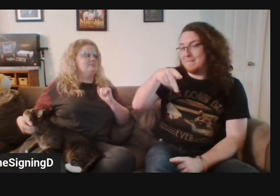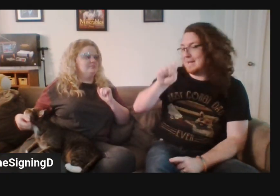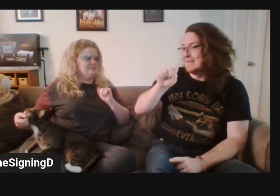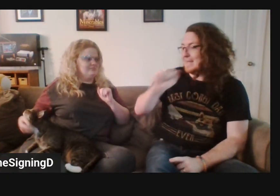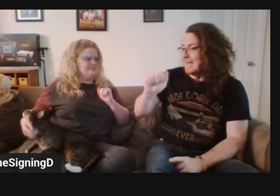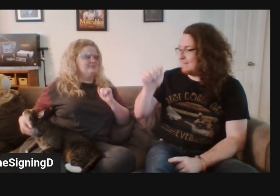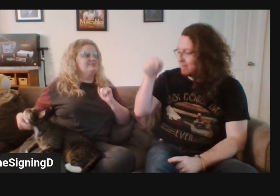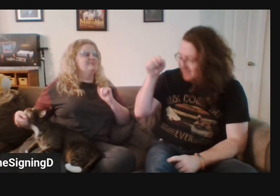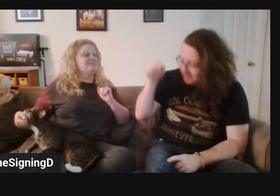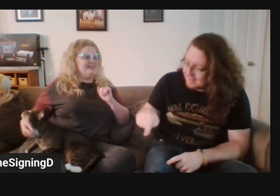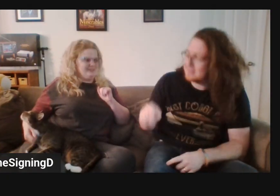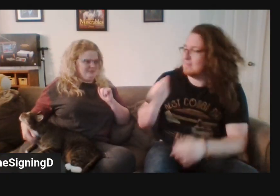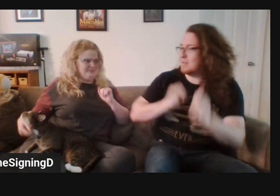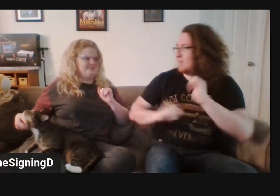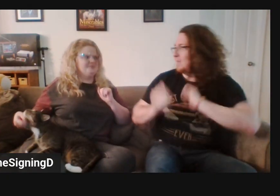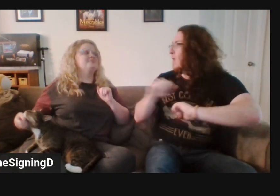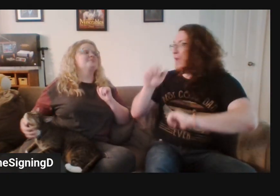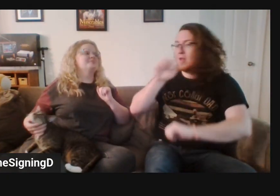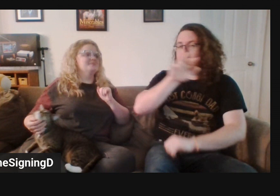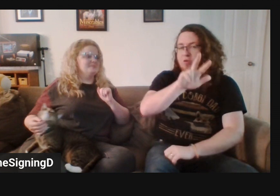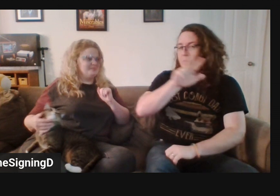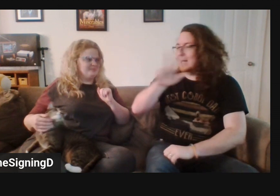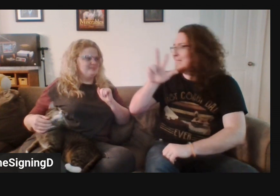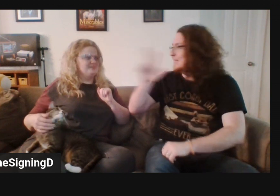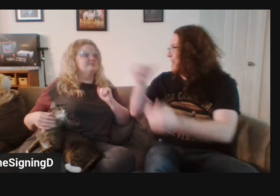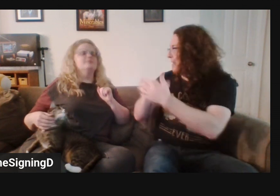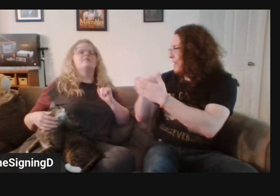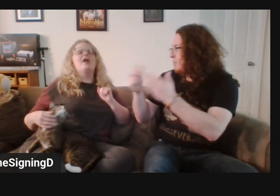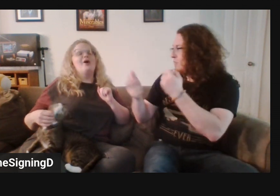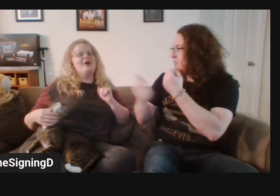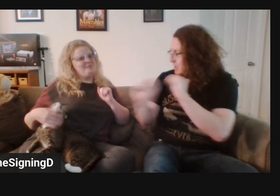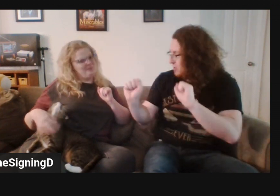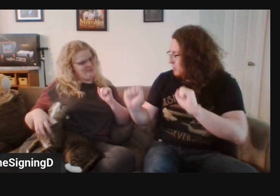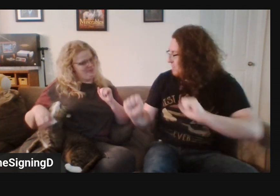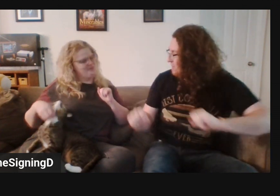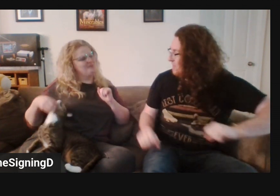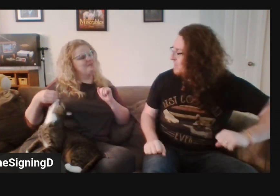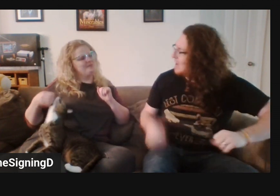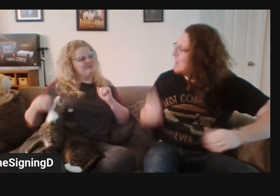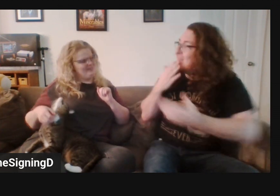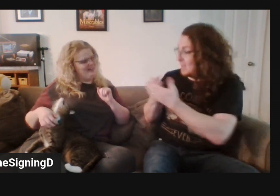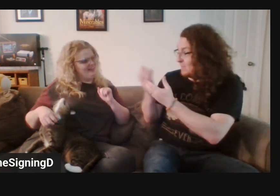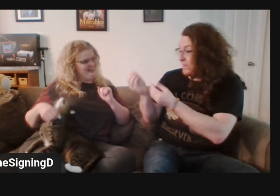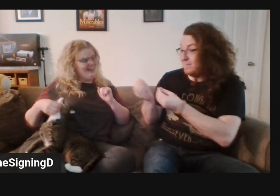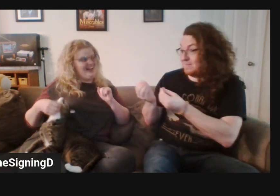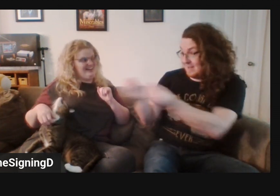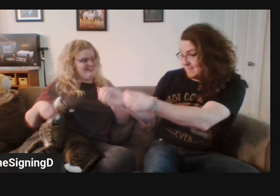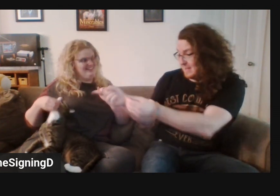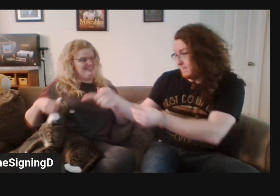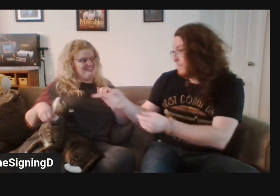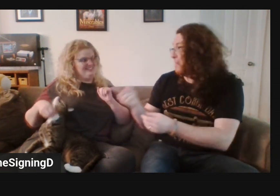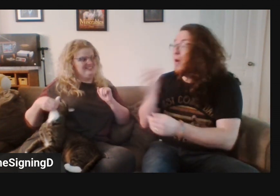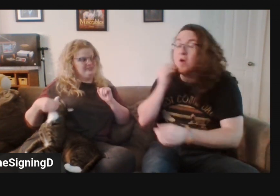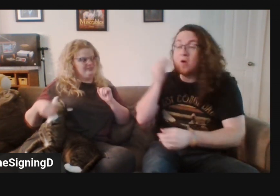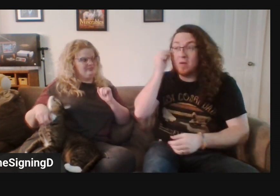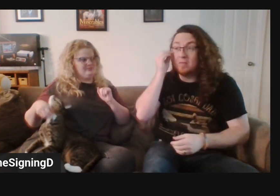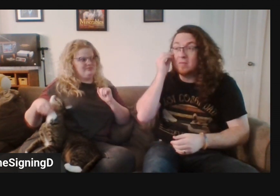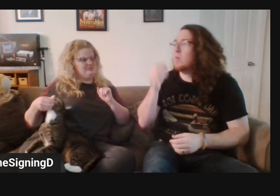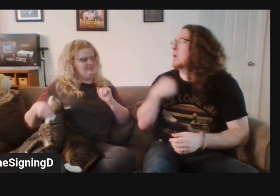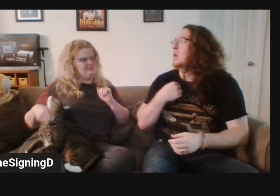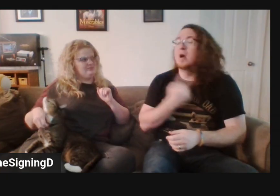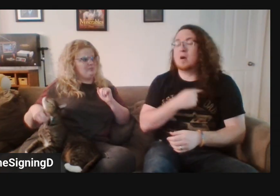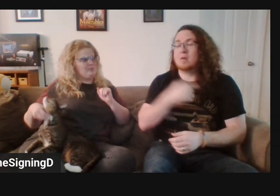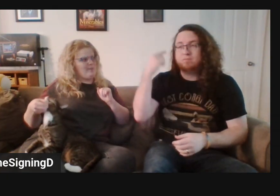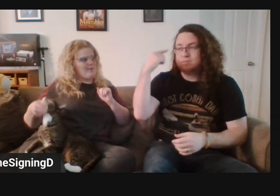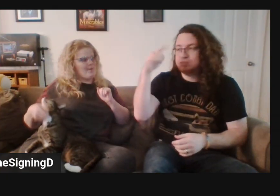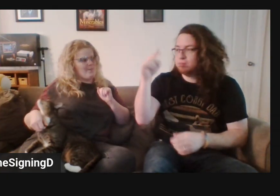this episode. Yeah, the 3 is in rescue. Yeah. Yes. So, but thank you for giving Mary a home. We're very pro rescue